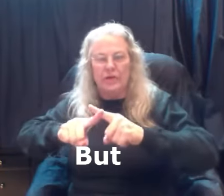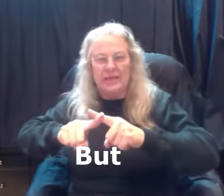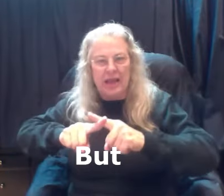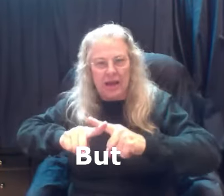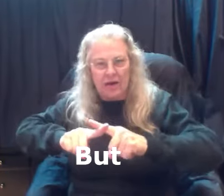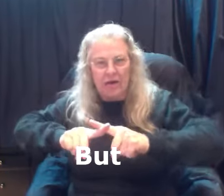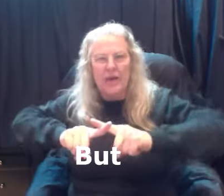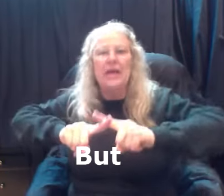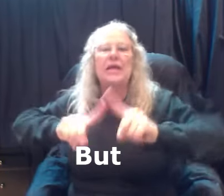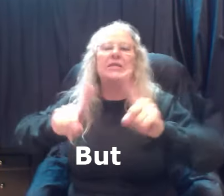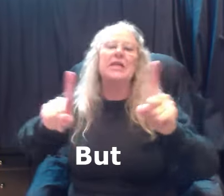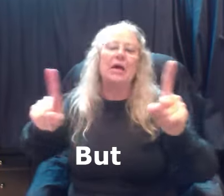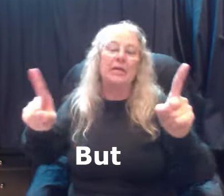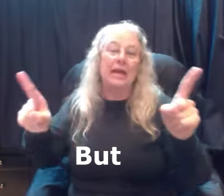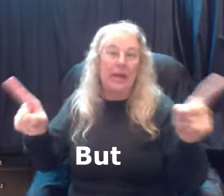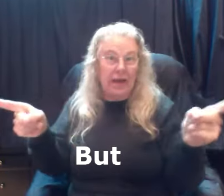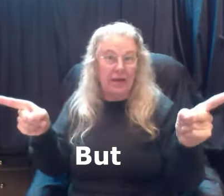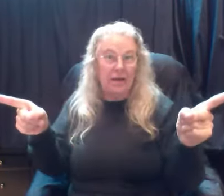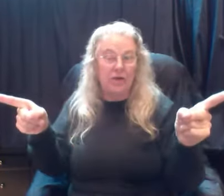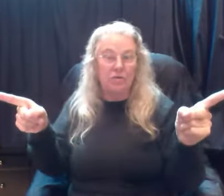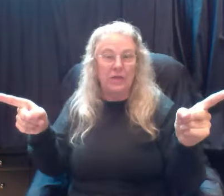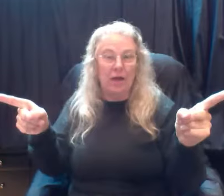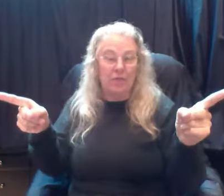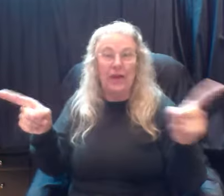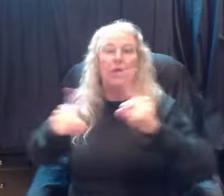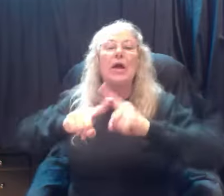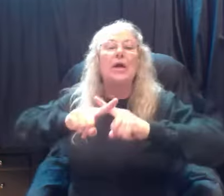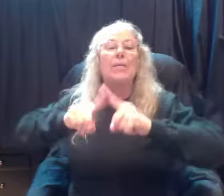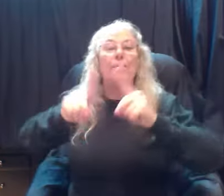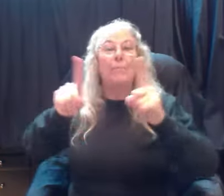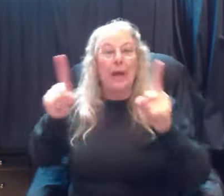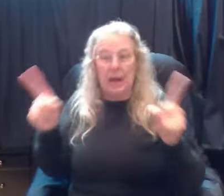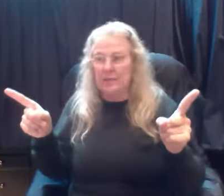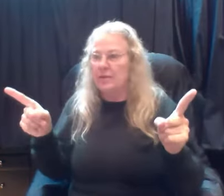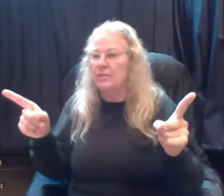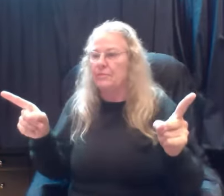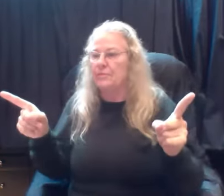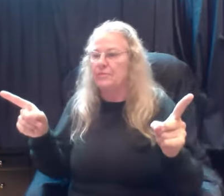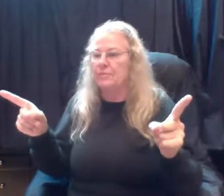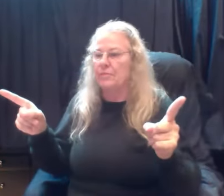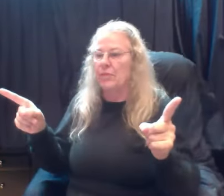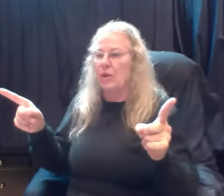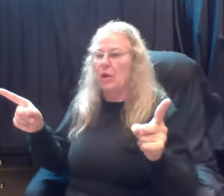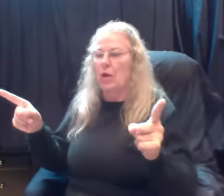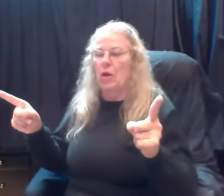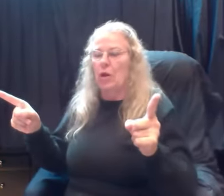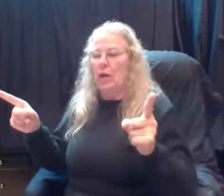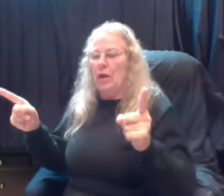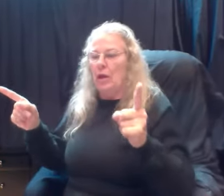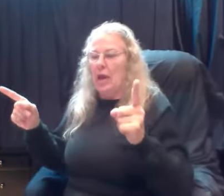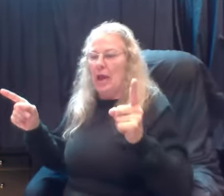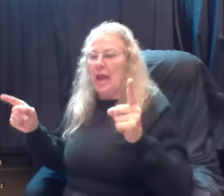here is now negated and goes out there. But, have,